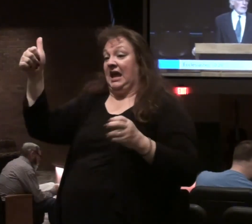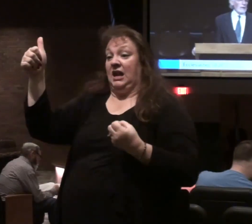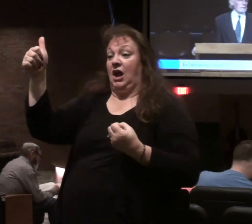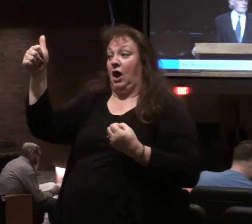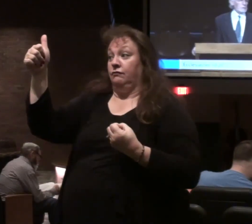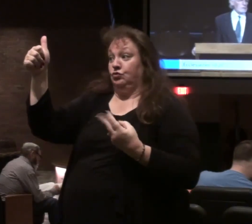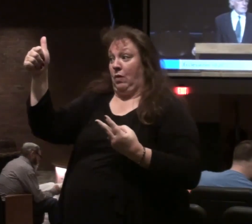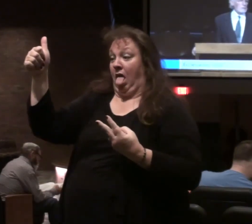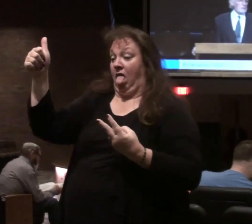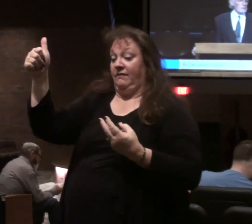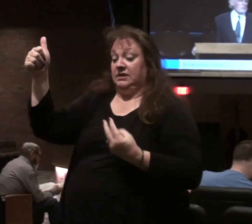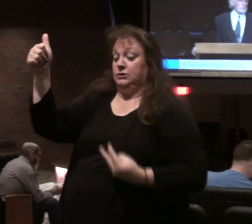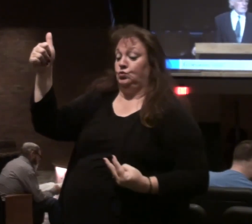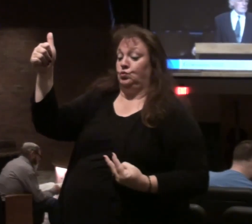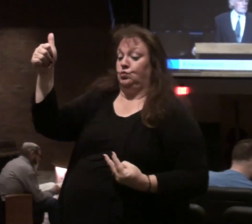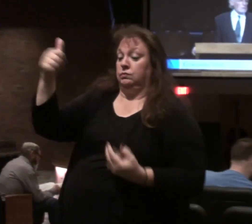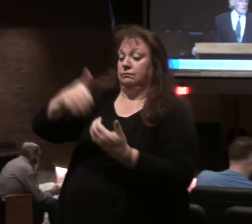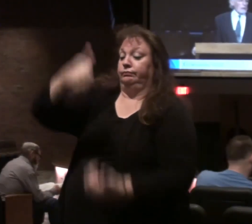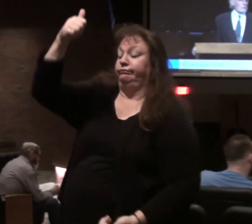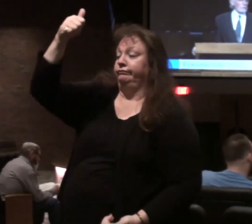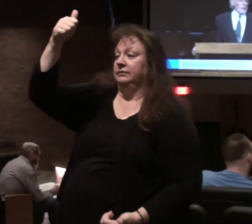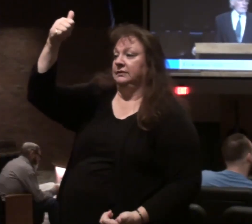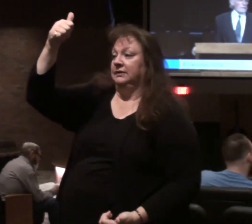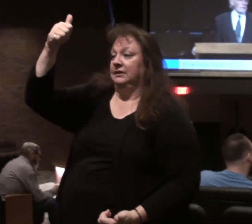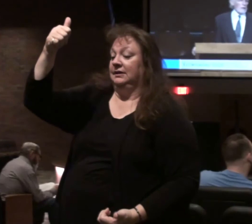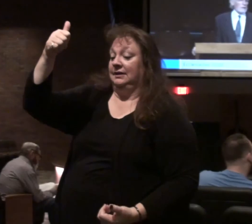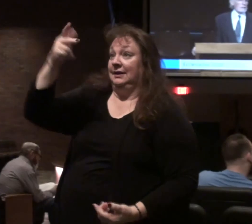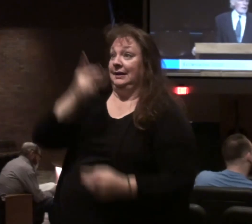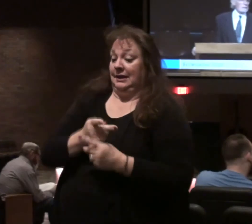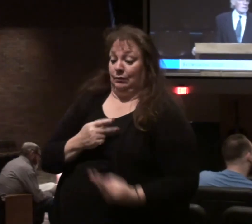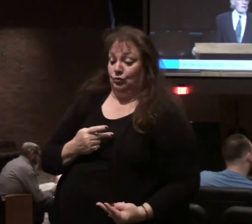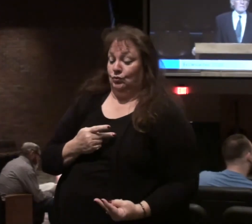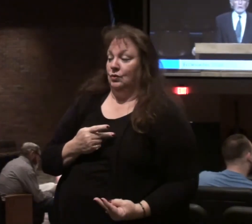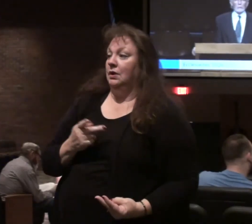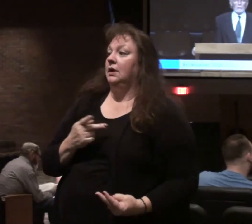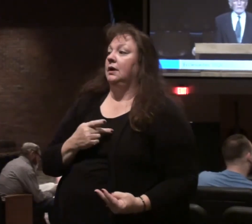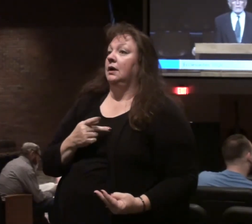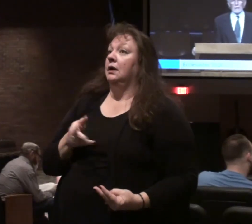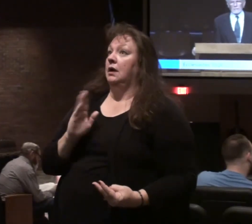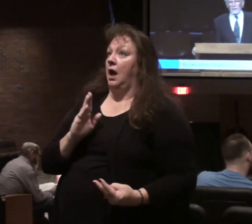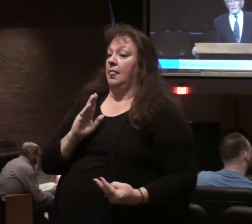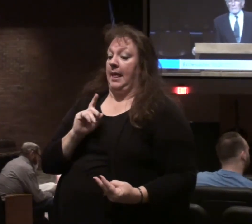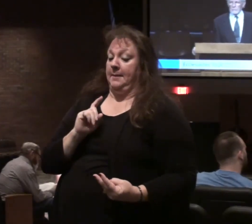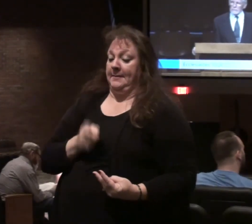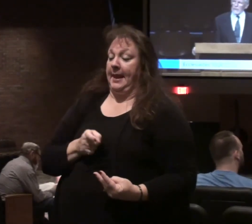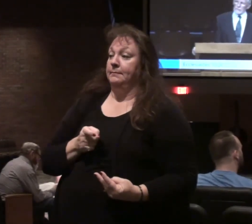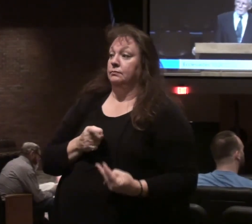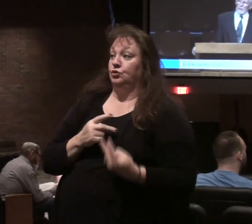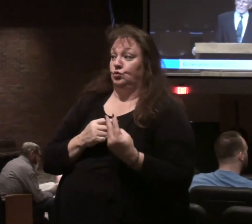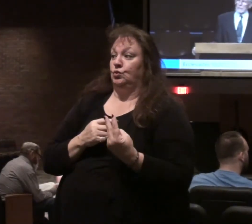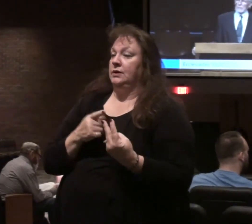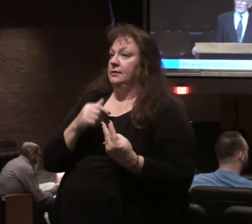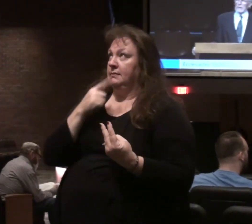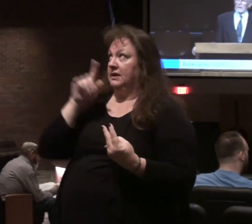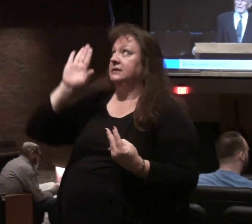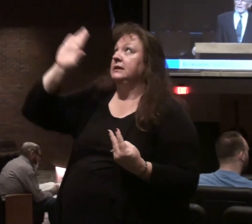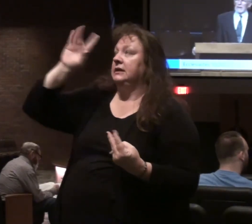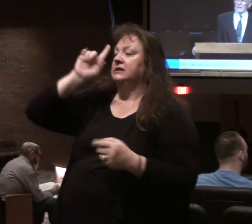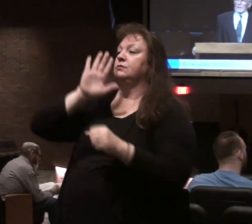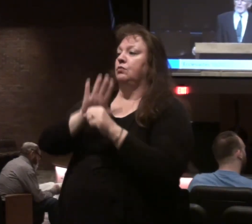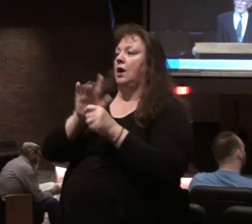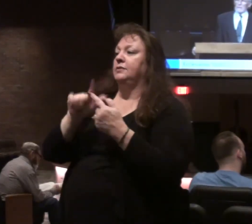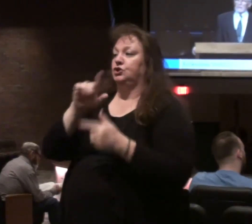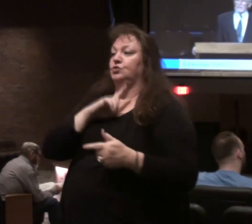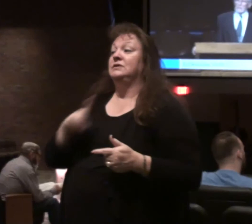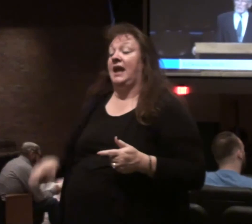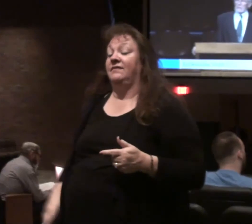12 tribes. It was only God's grace that let him keep 2. And it wasn't because of him, but it was because of his promises